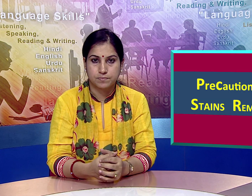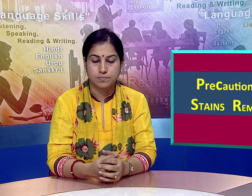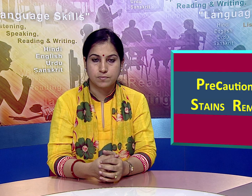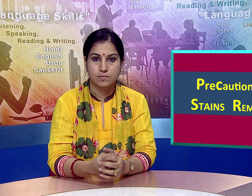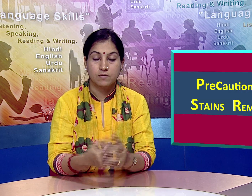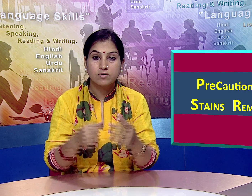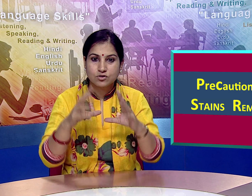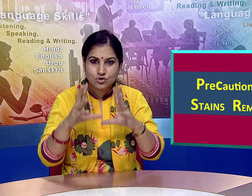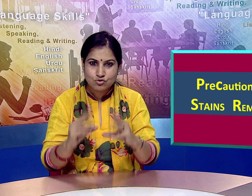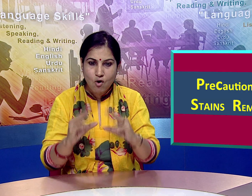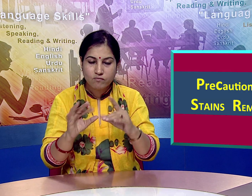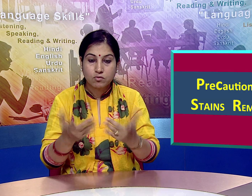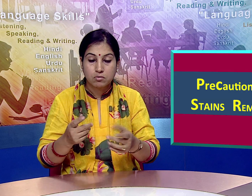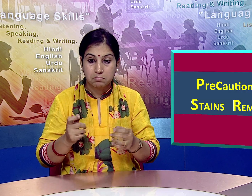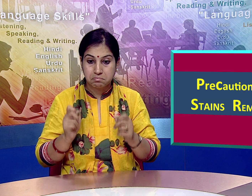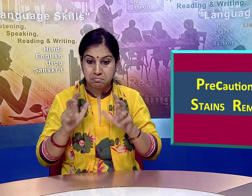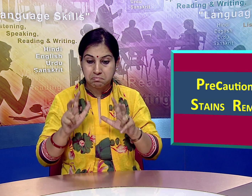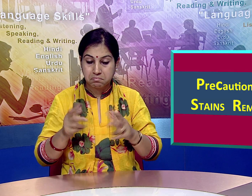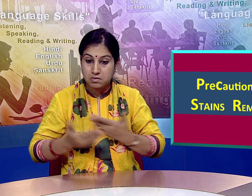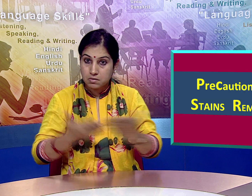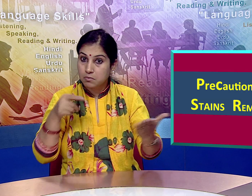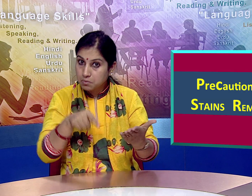For delicate and inexpensive fabric,